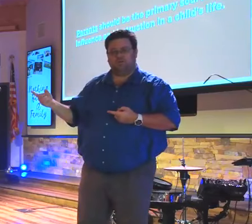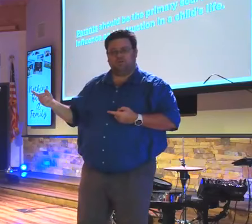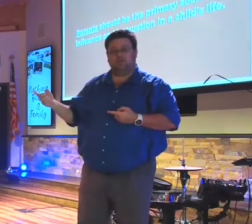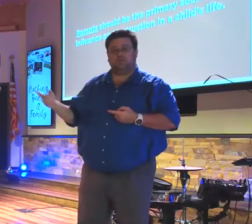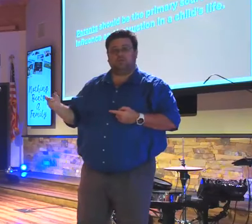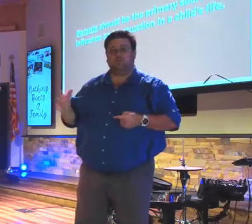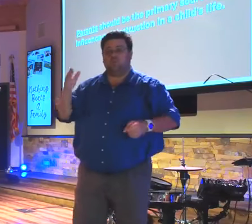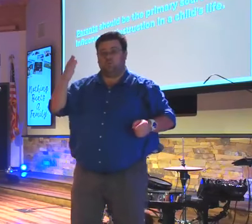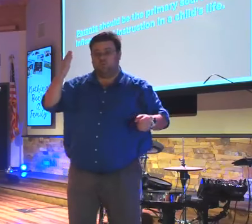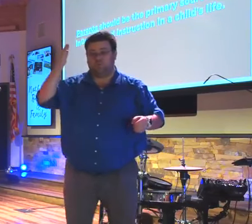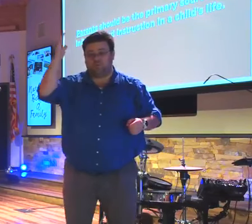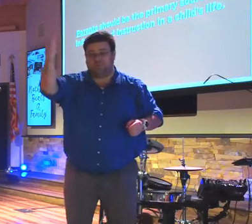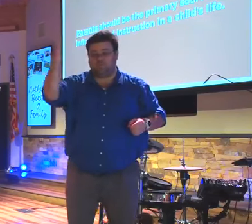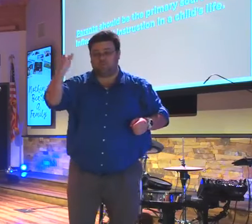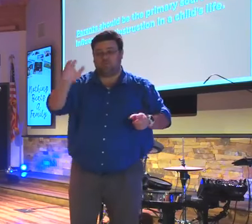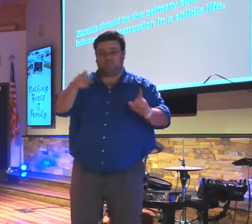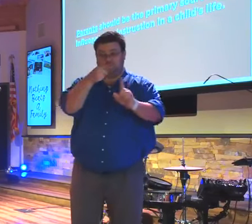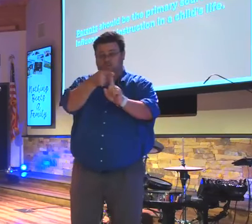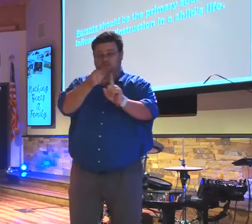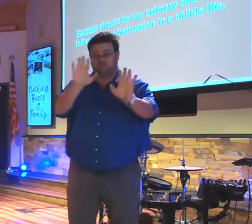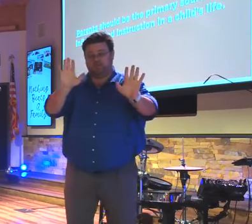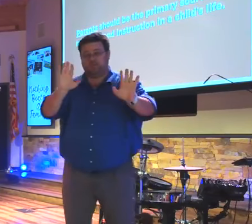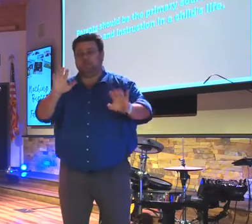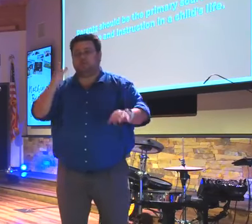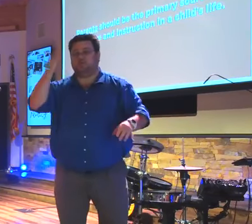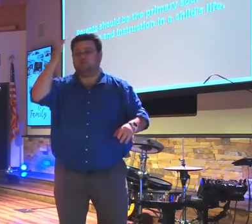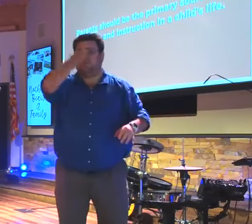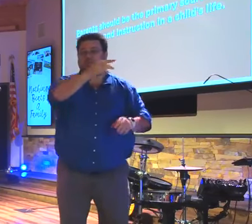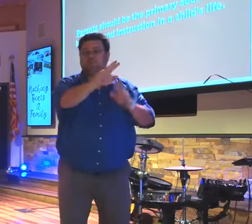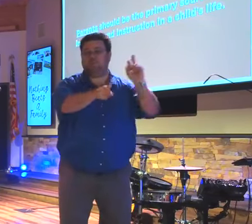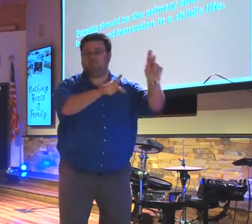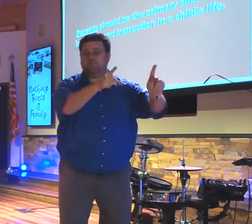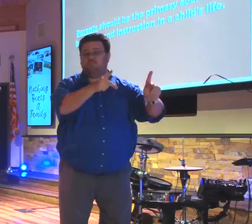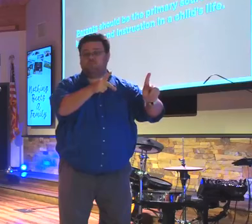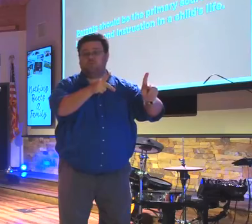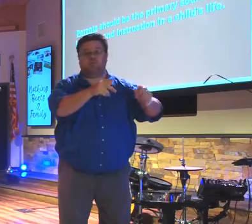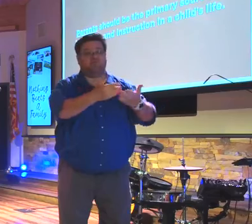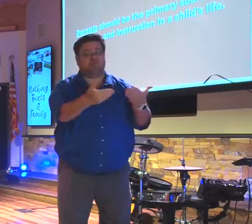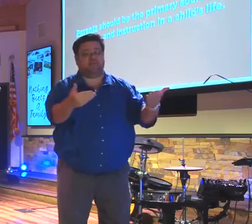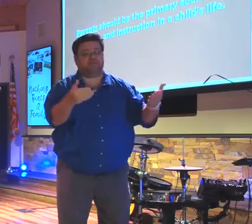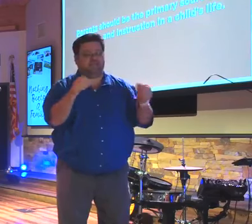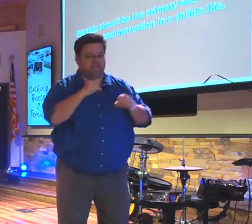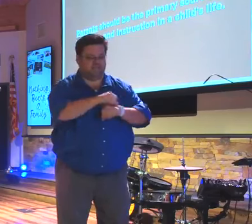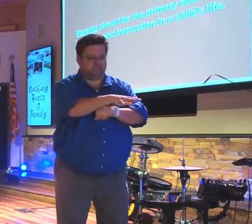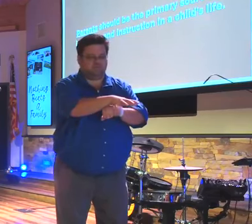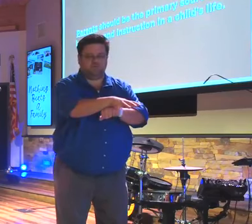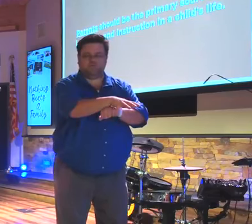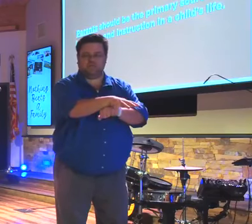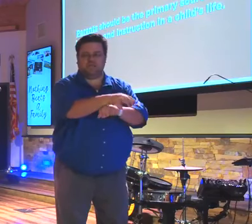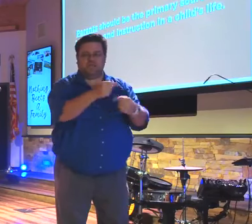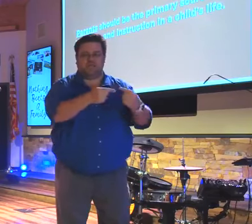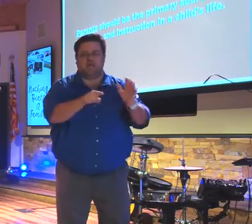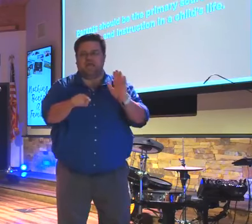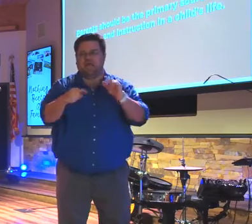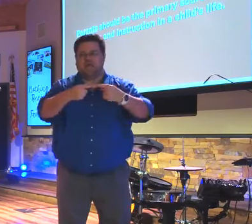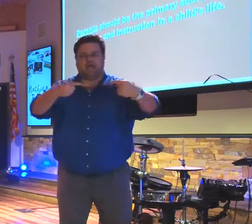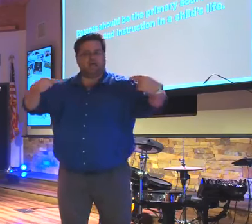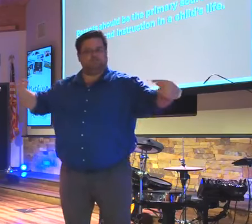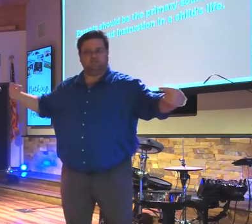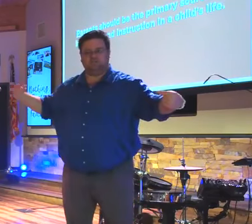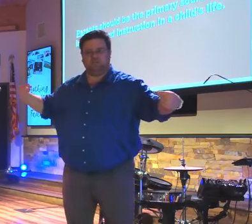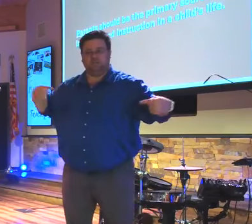to be, my point is, there's going to be competing influences in your child's